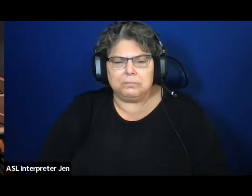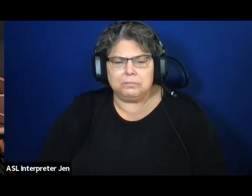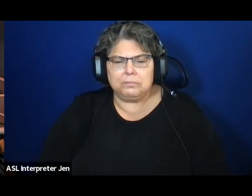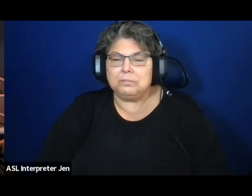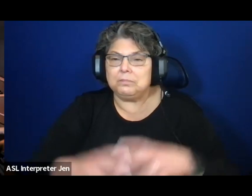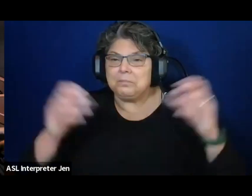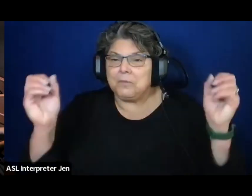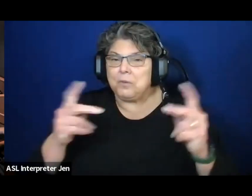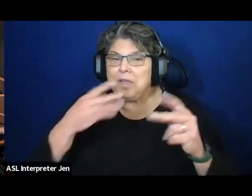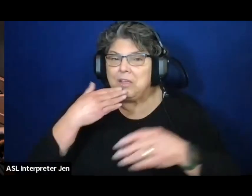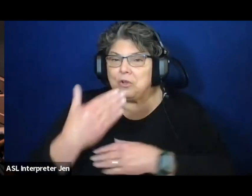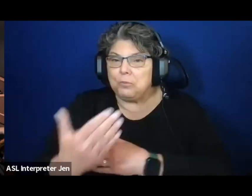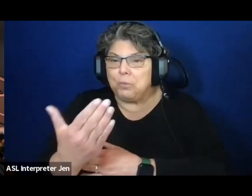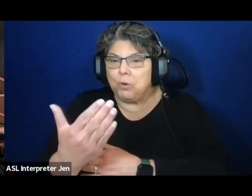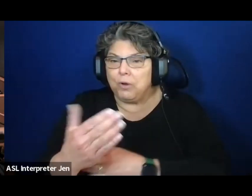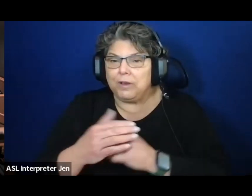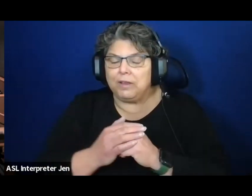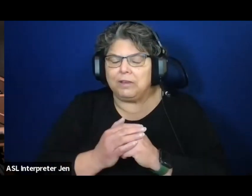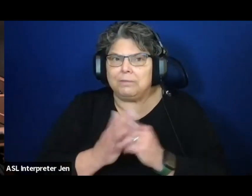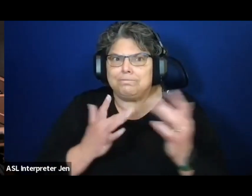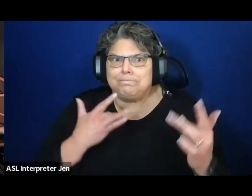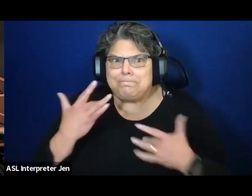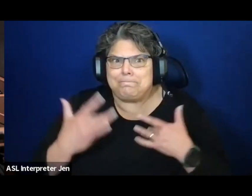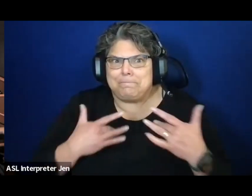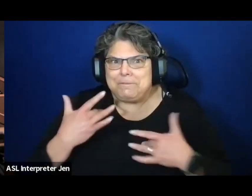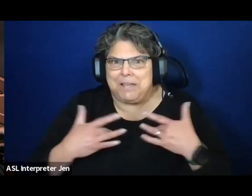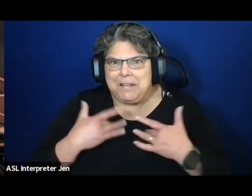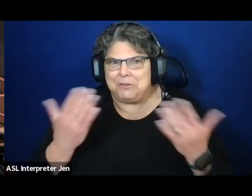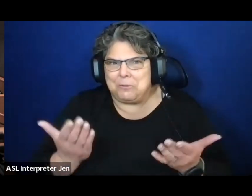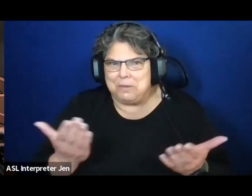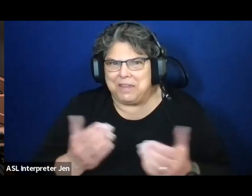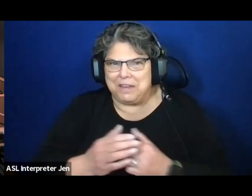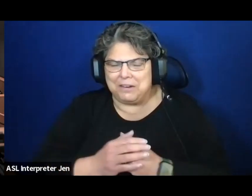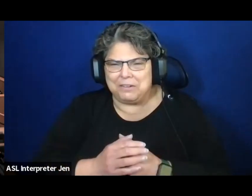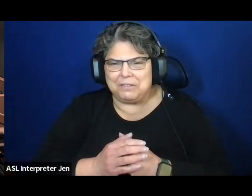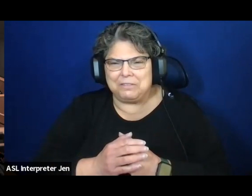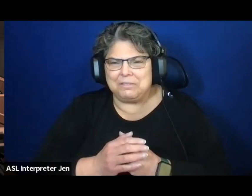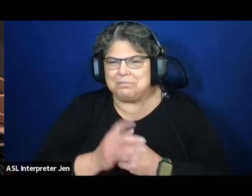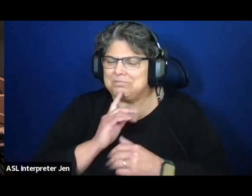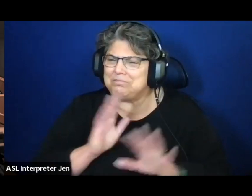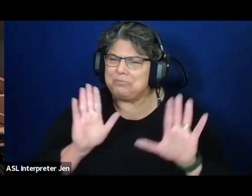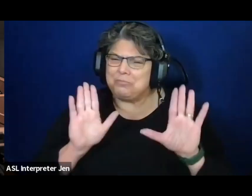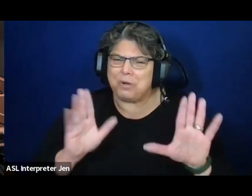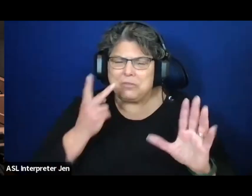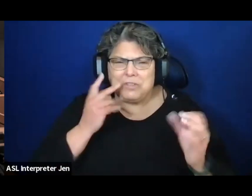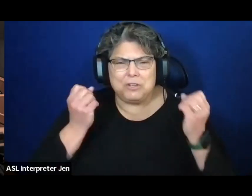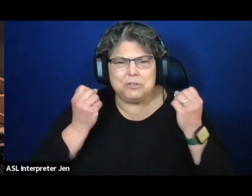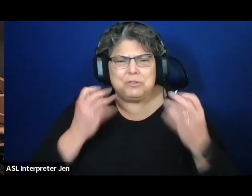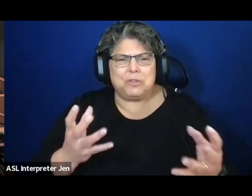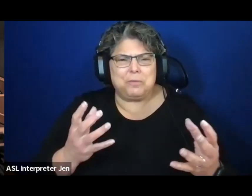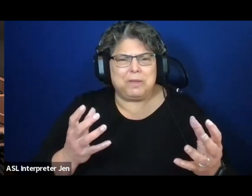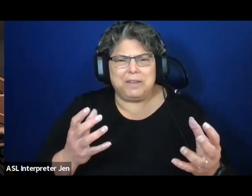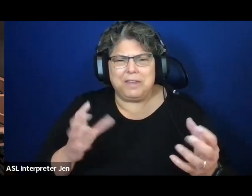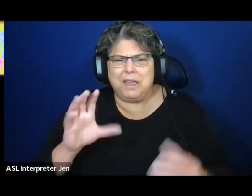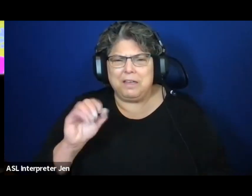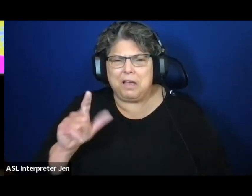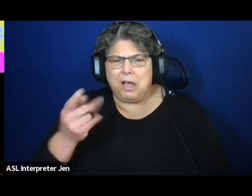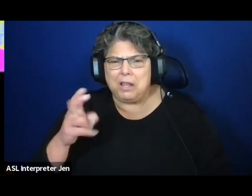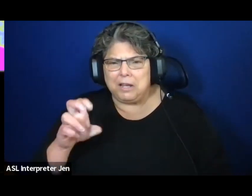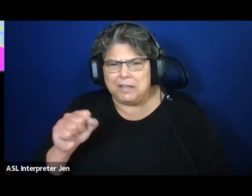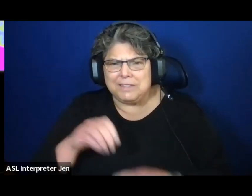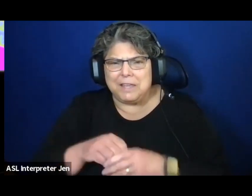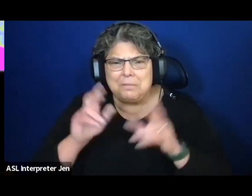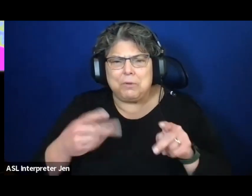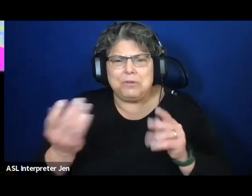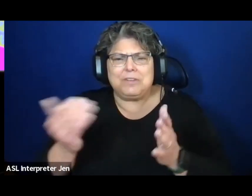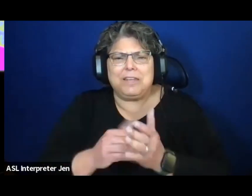Hey, good morning. I'm so excited to be here. It's so wonderful to see so many colleagues in person again. It's